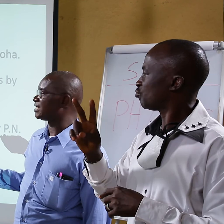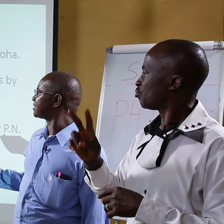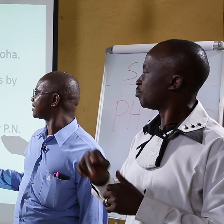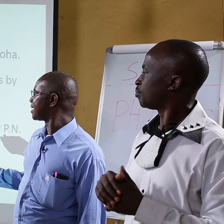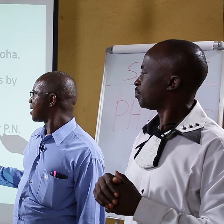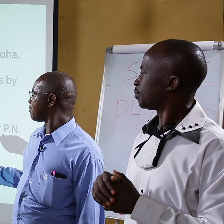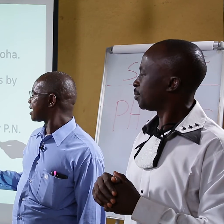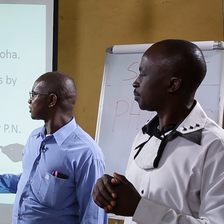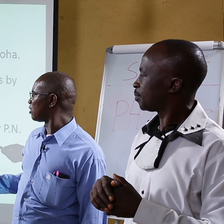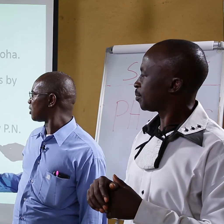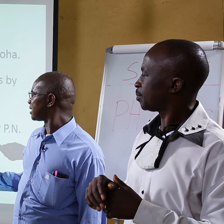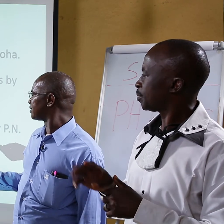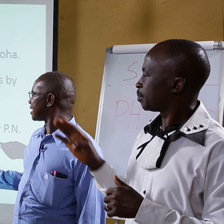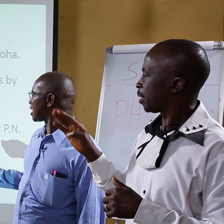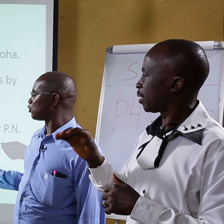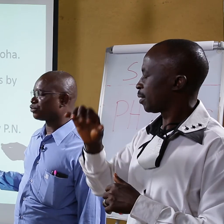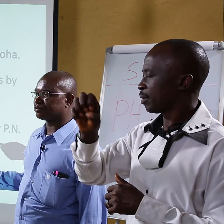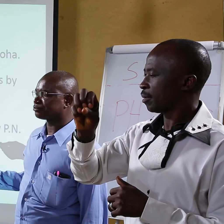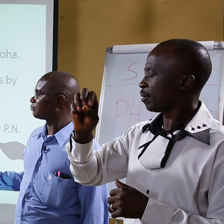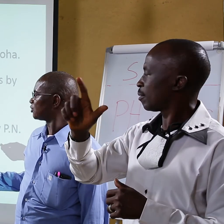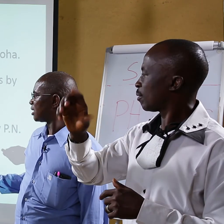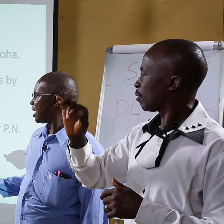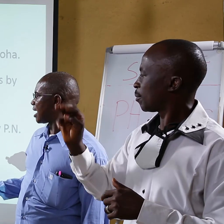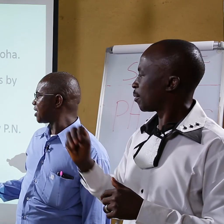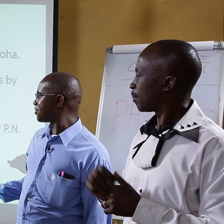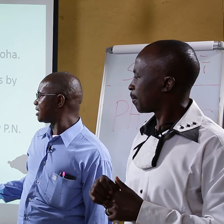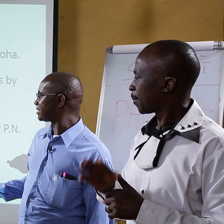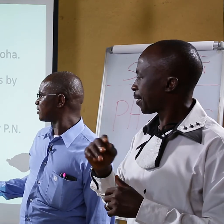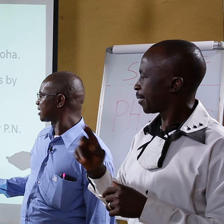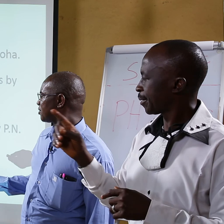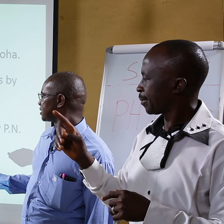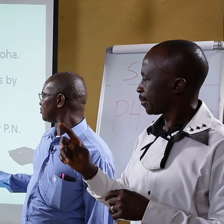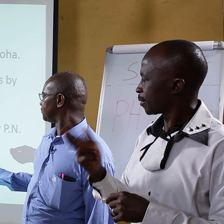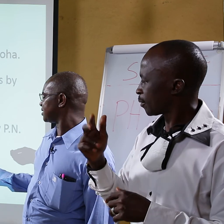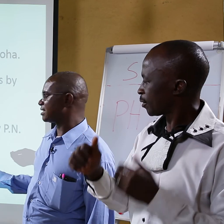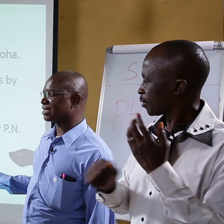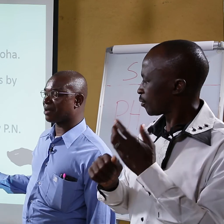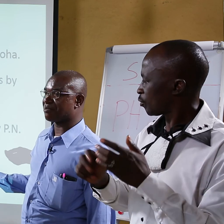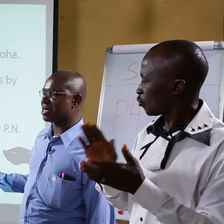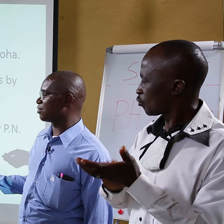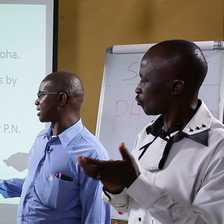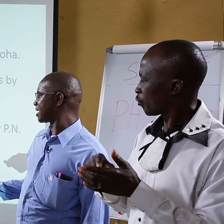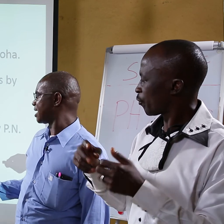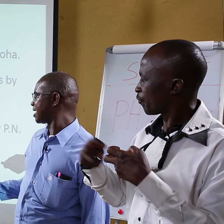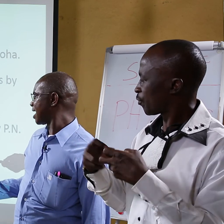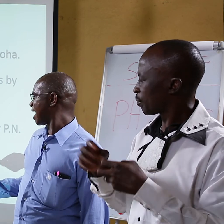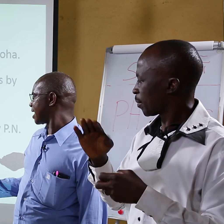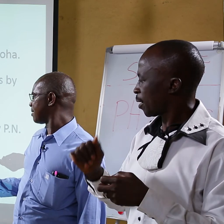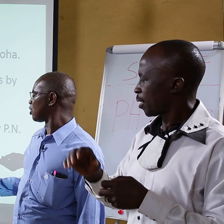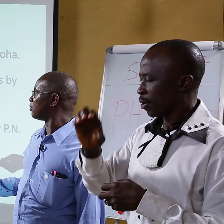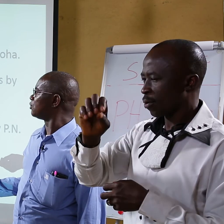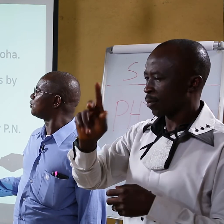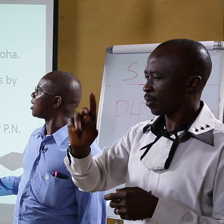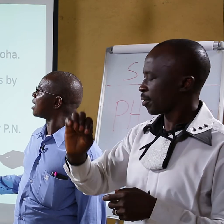in Physics by Solomon Dauda Yako. And then 3. Senior Secondary School Physics by P.N. Okeke